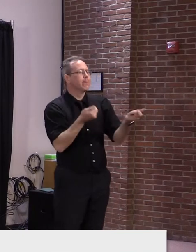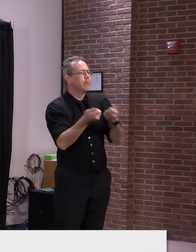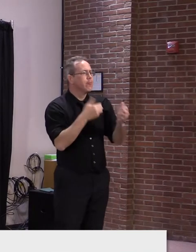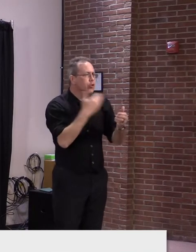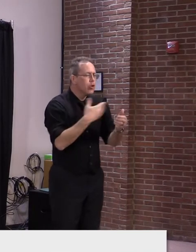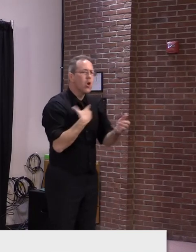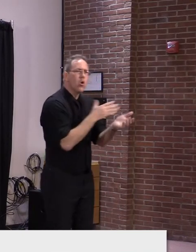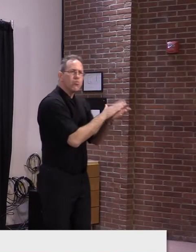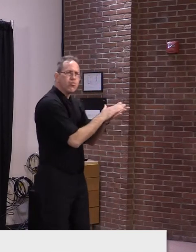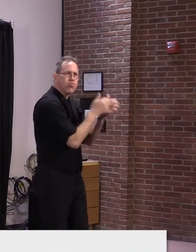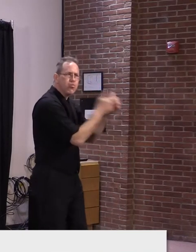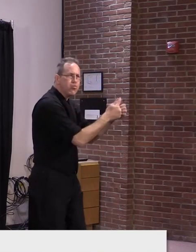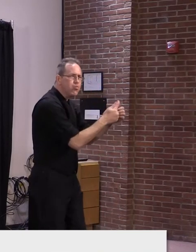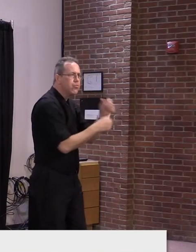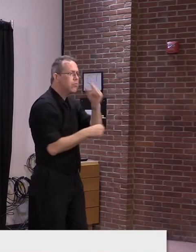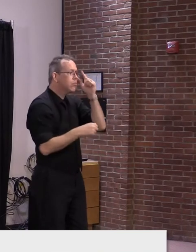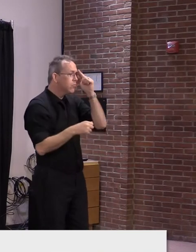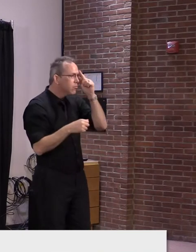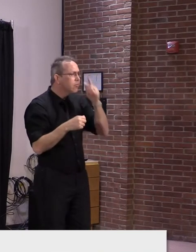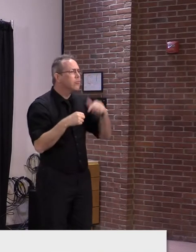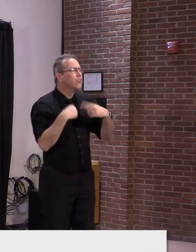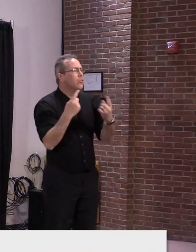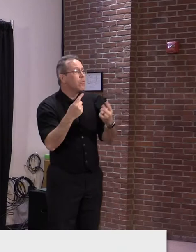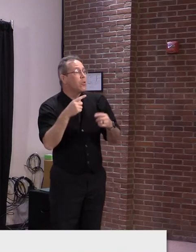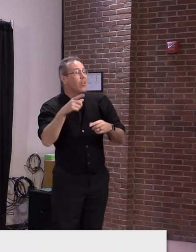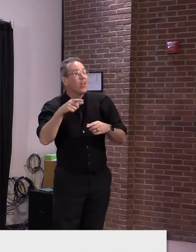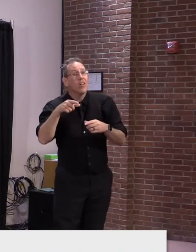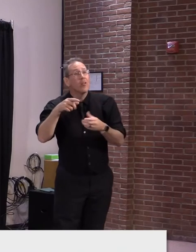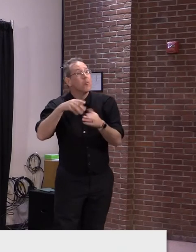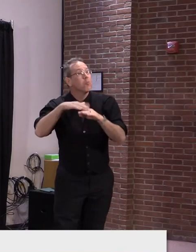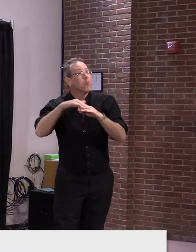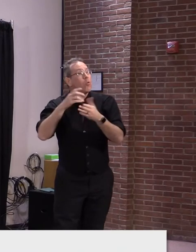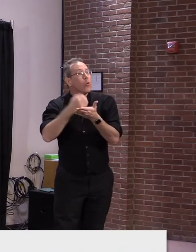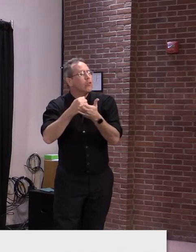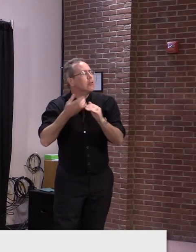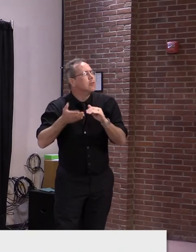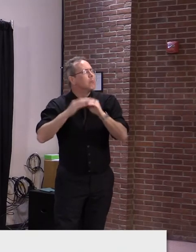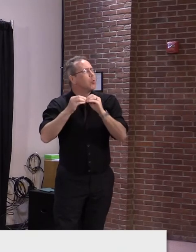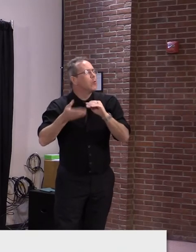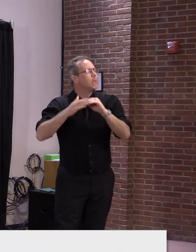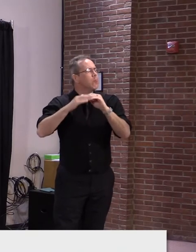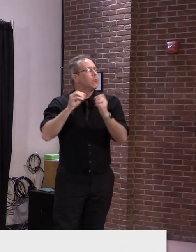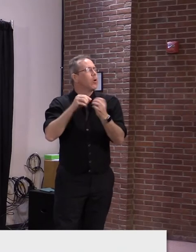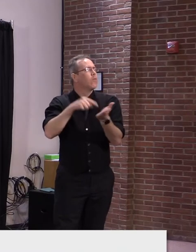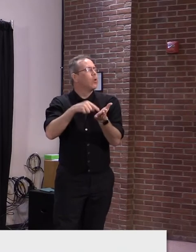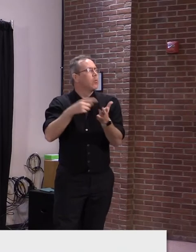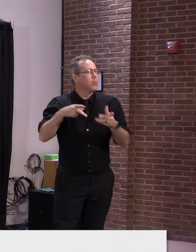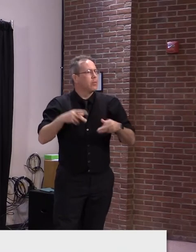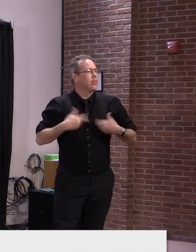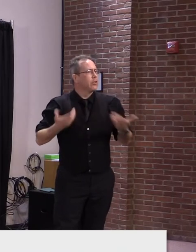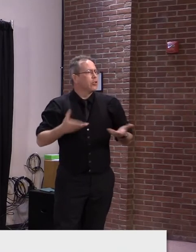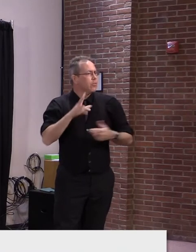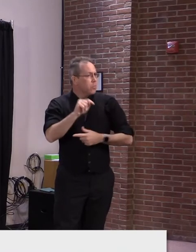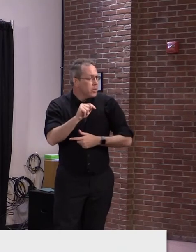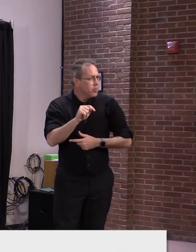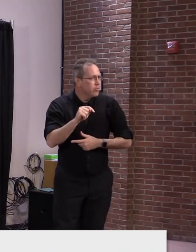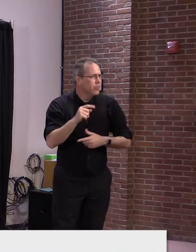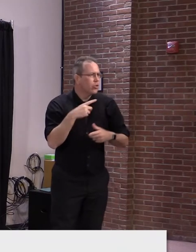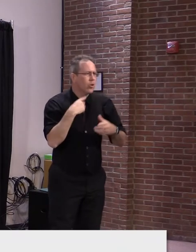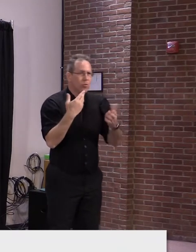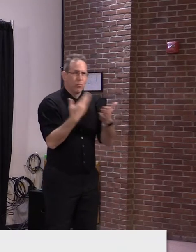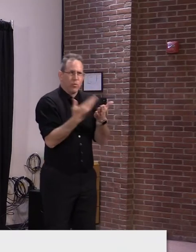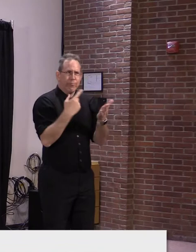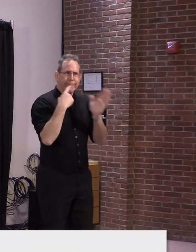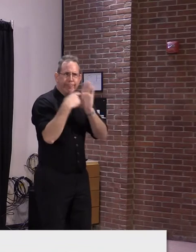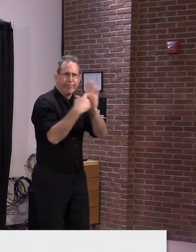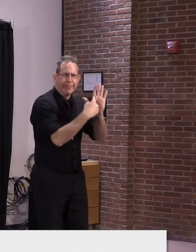raising their minimum wage as a result. So that proves to me that it works.